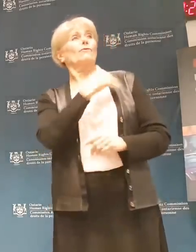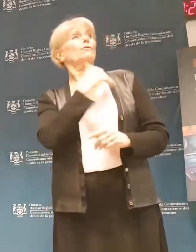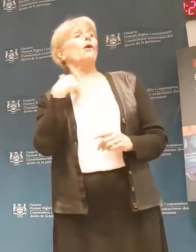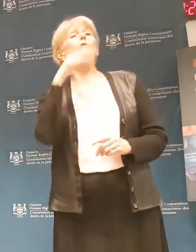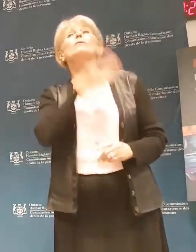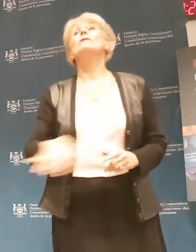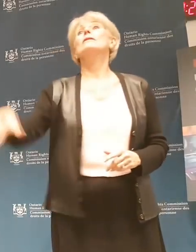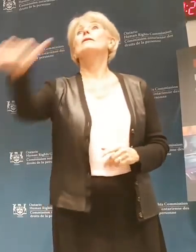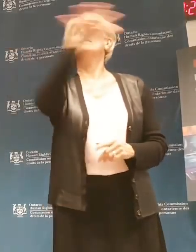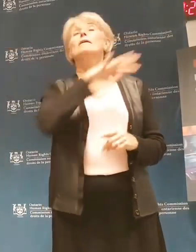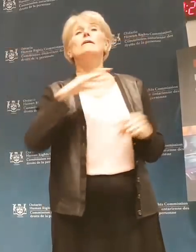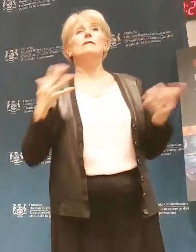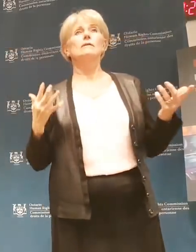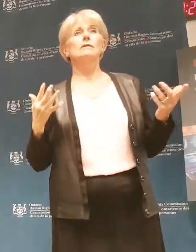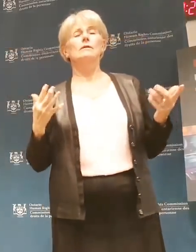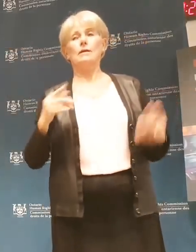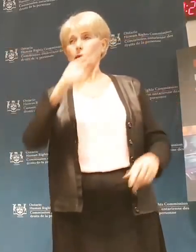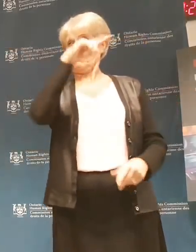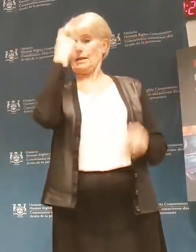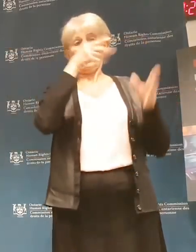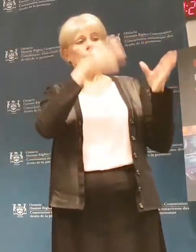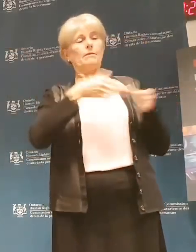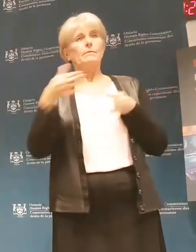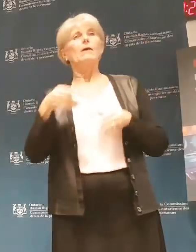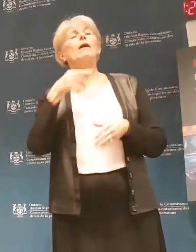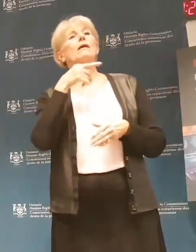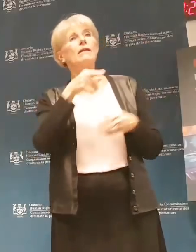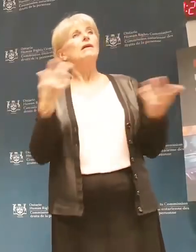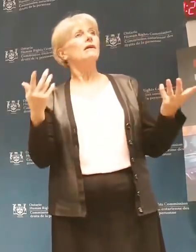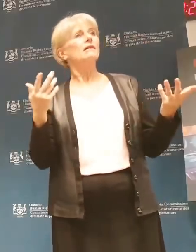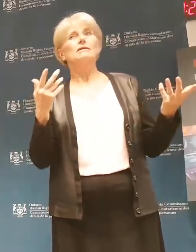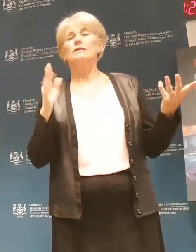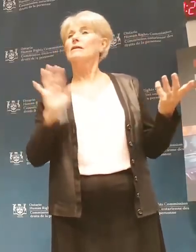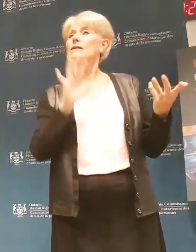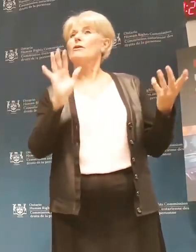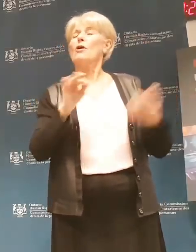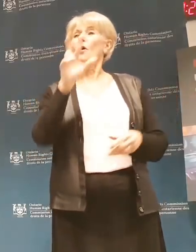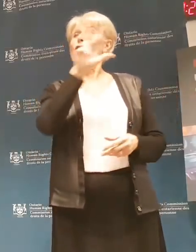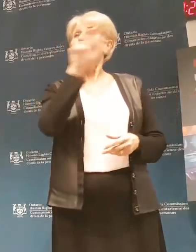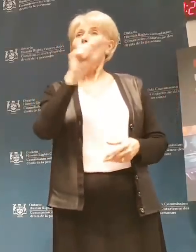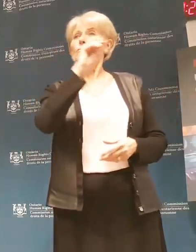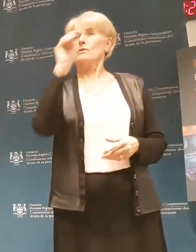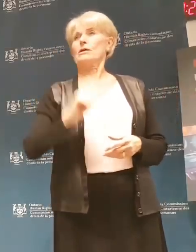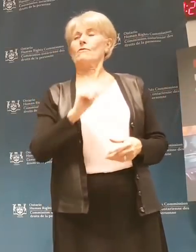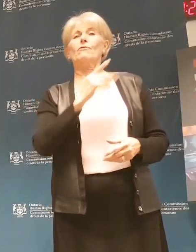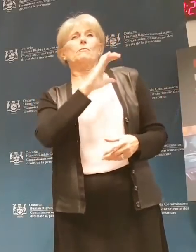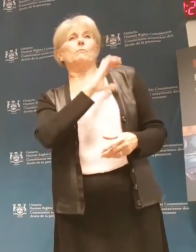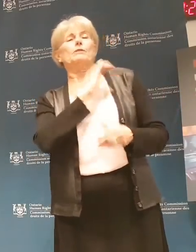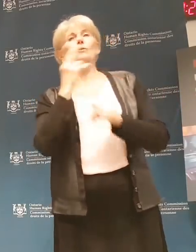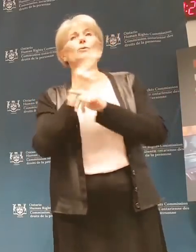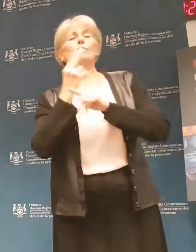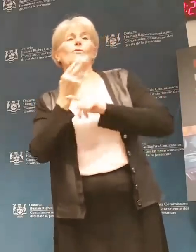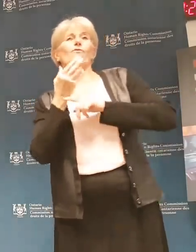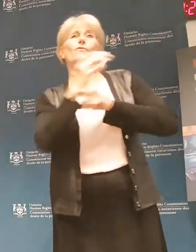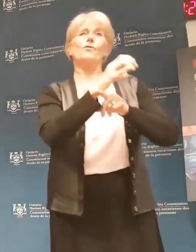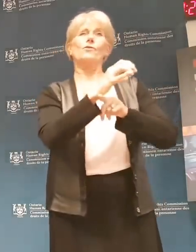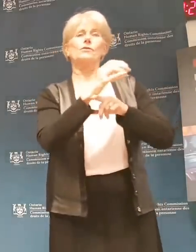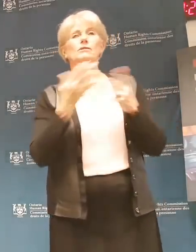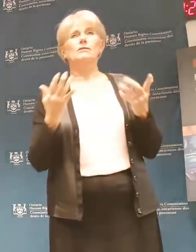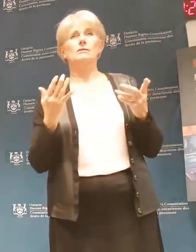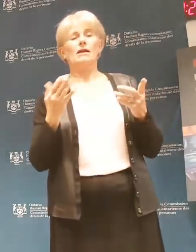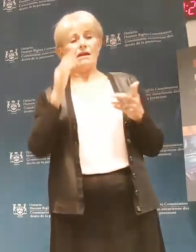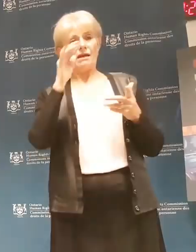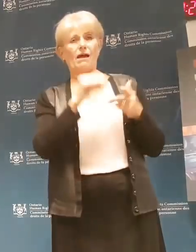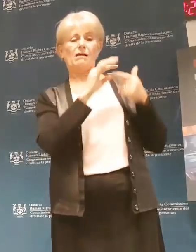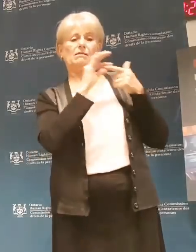Toronto's population, Black people make up approximately 30% of police use of force cases